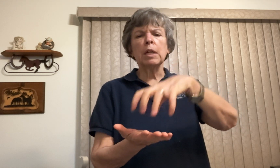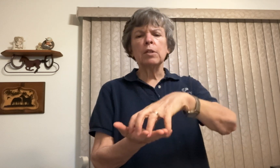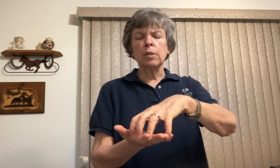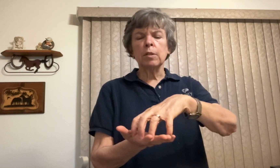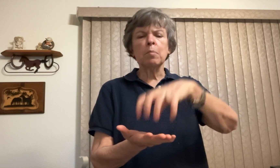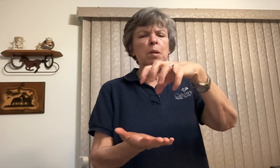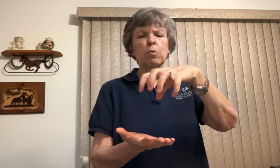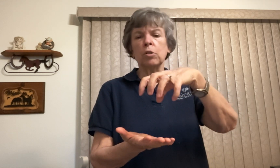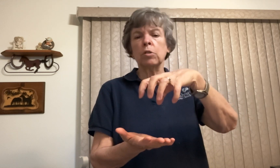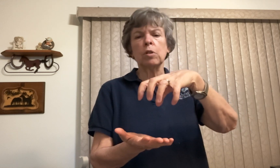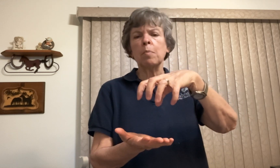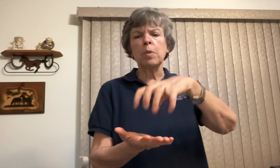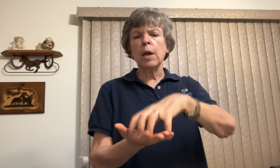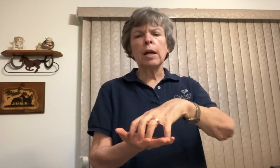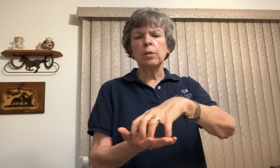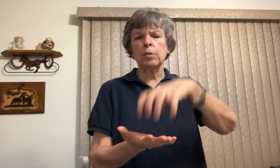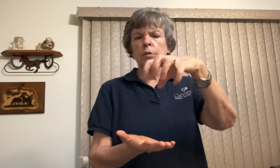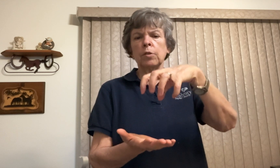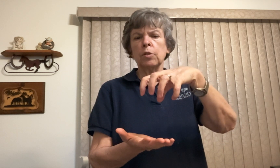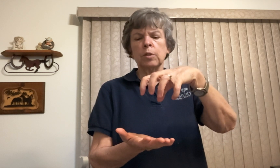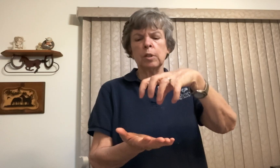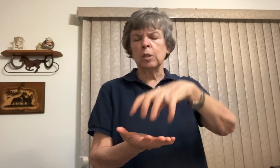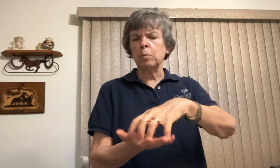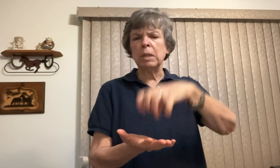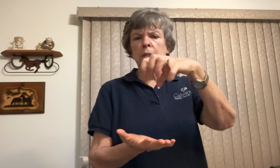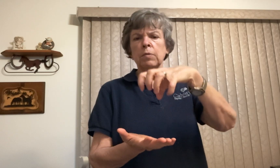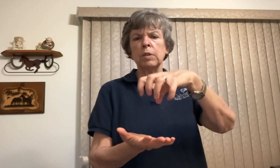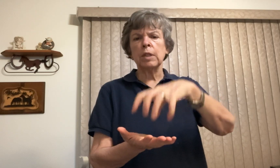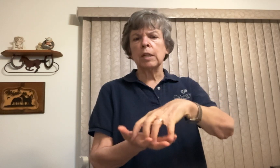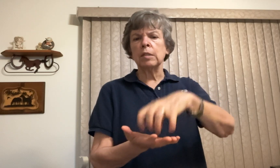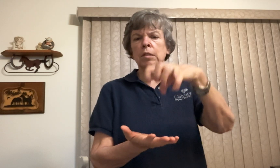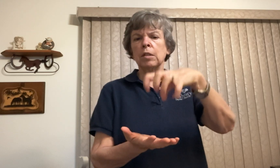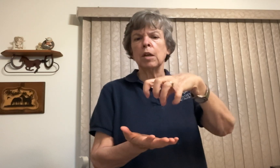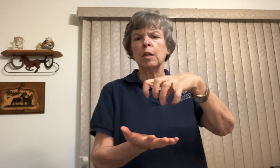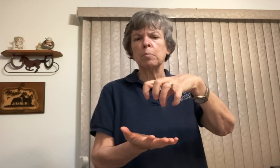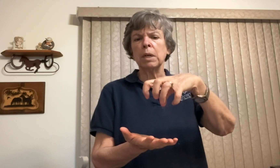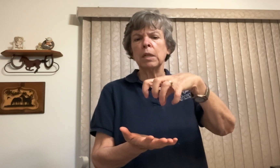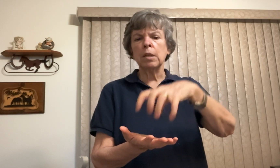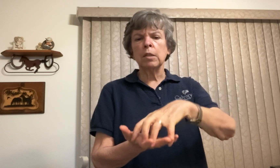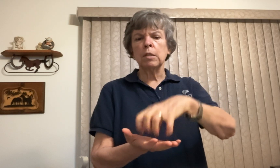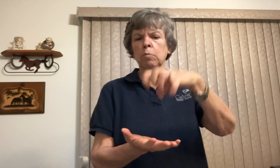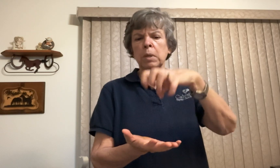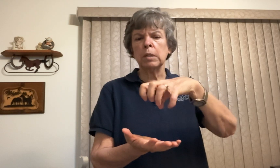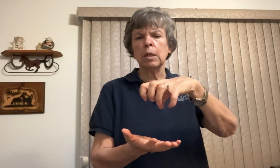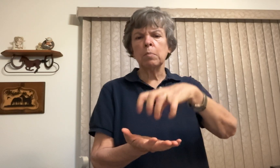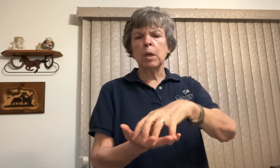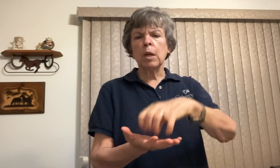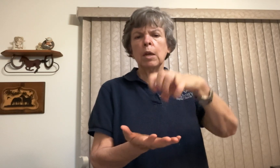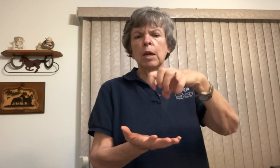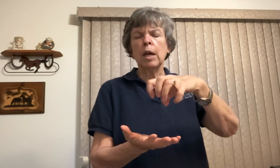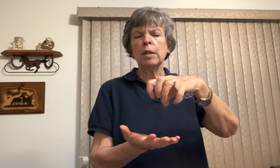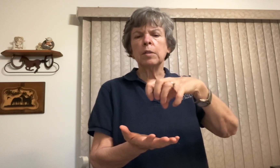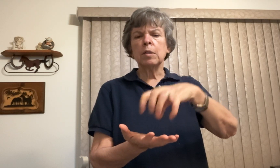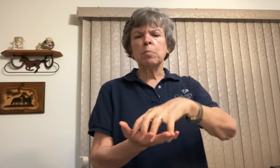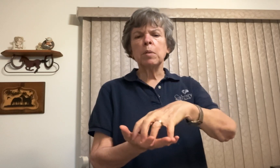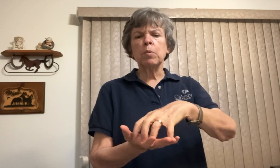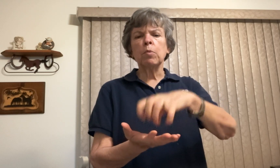and some people just stop with that. Just expensive. It's like it's a lot of money that you've picked up, and some people